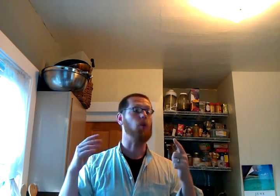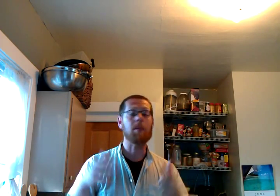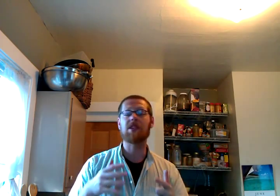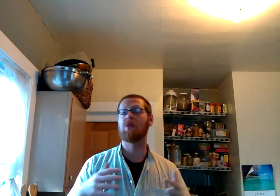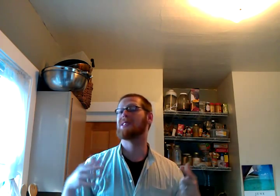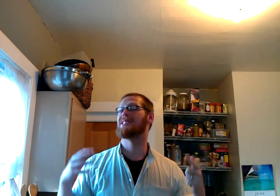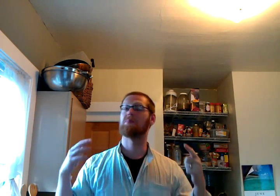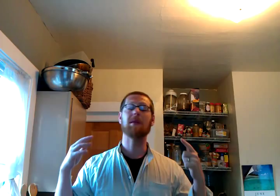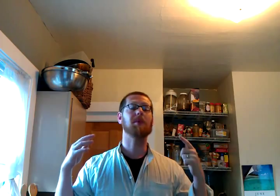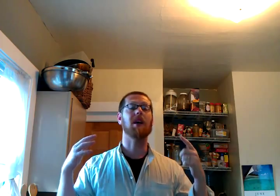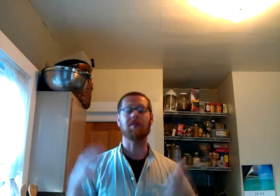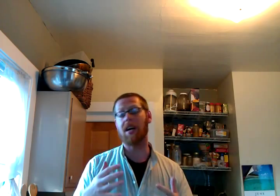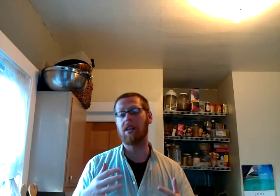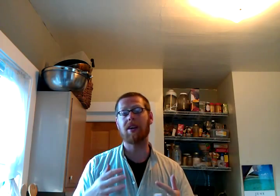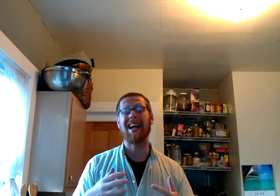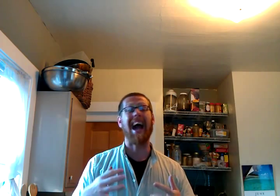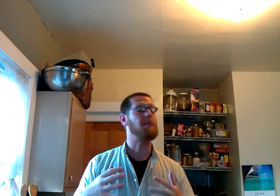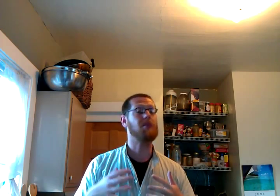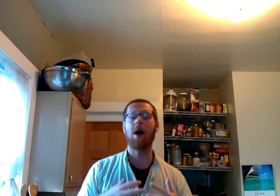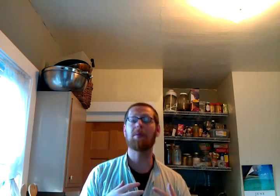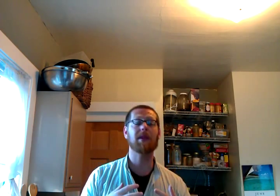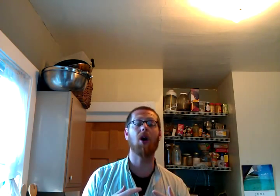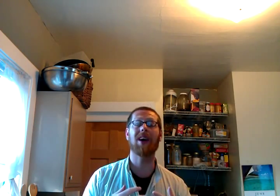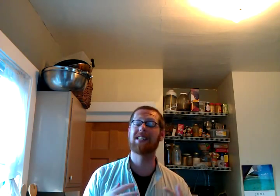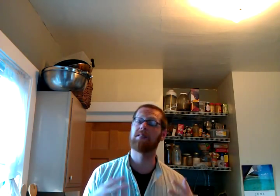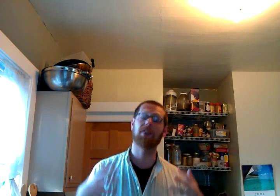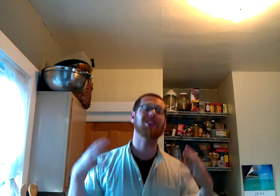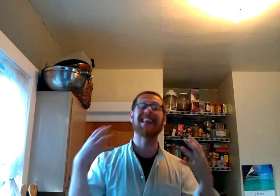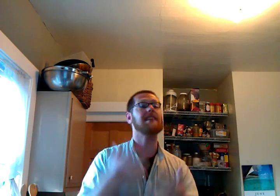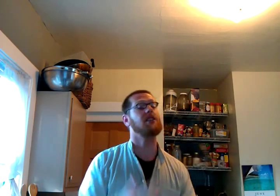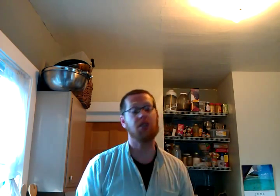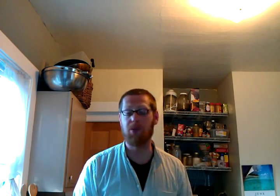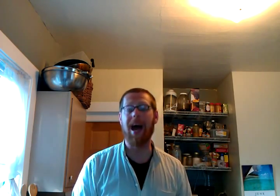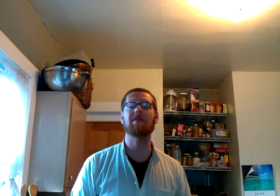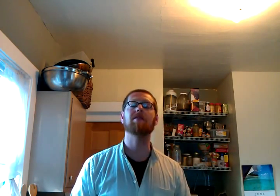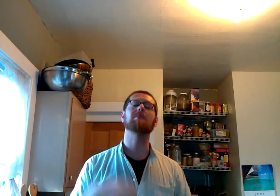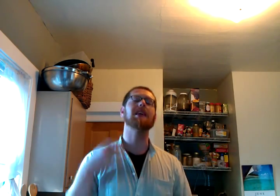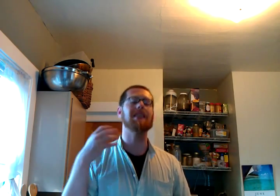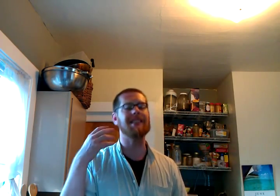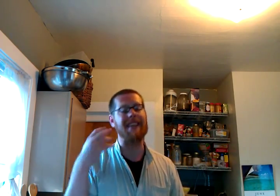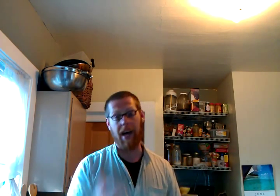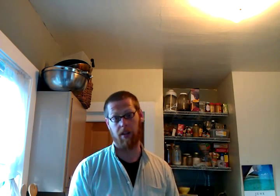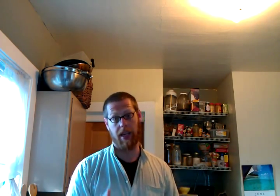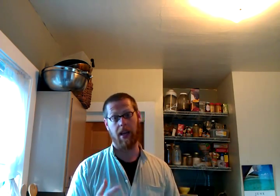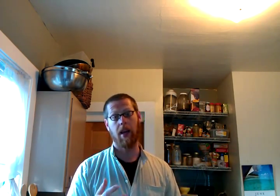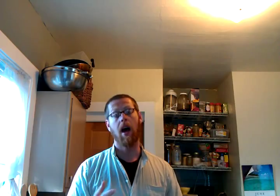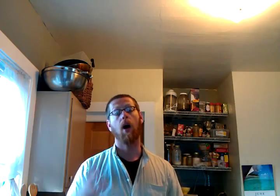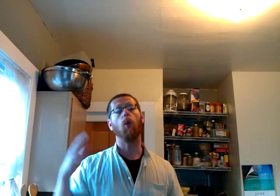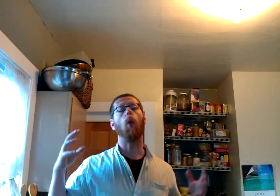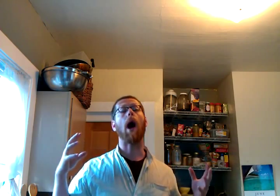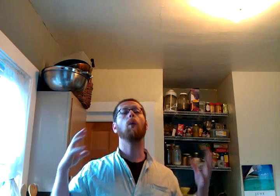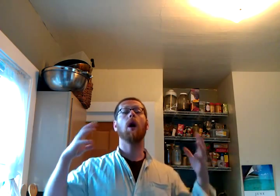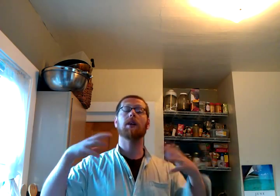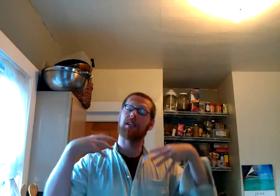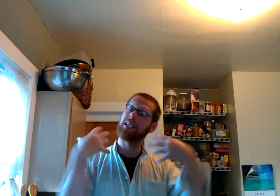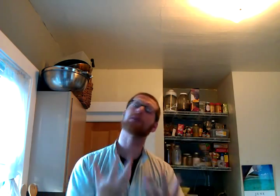women's voices and people of color and probably all kinds of other class issues we haven't even begun to tackle yet. I want to hear